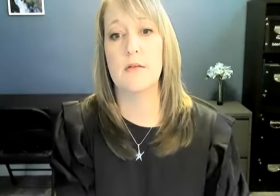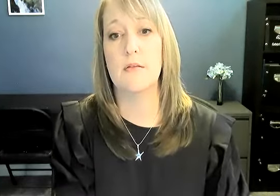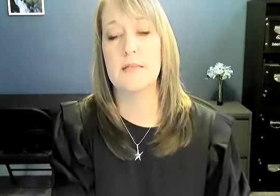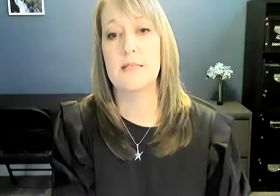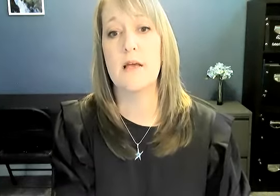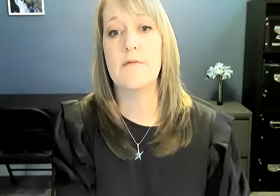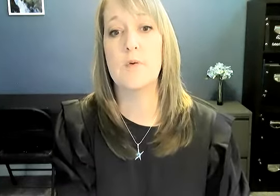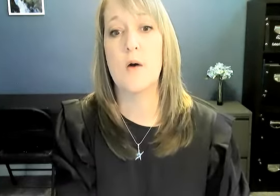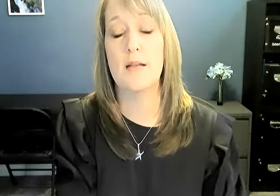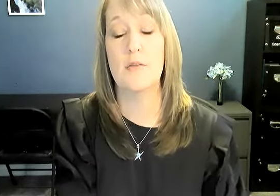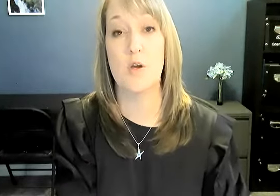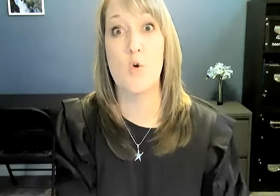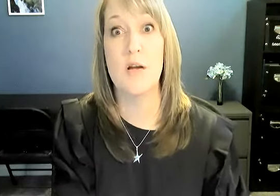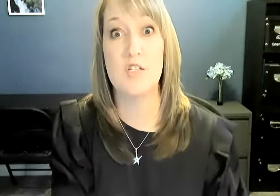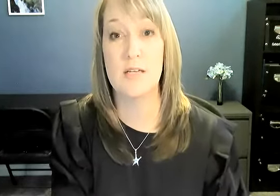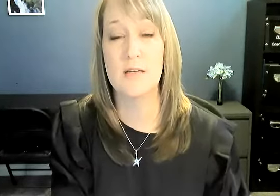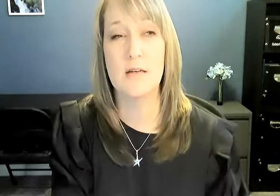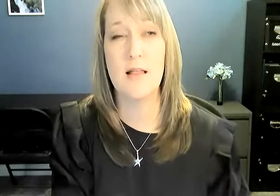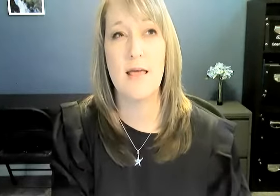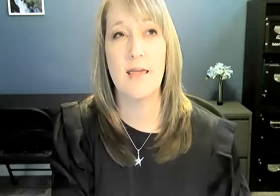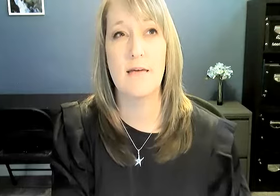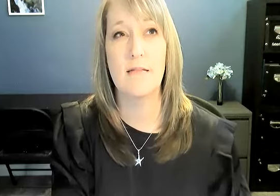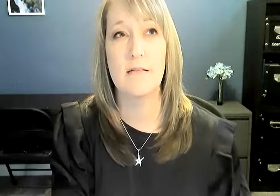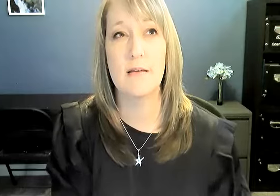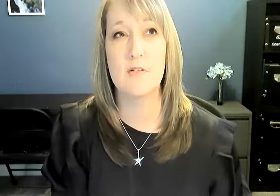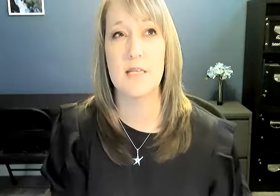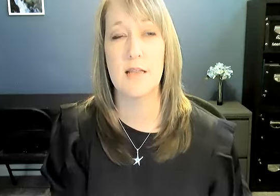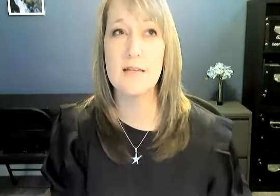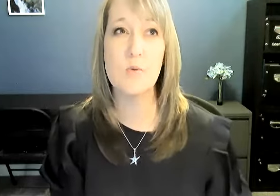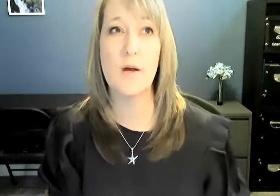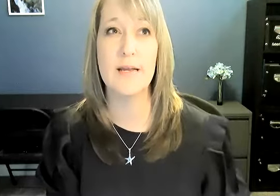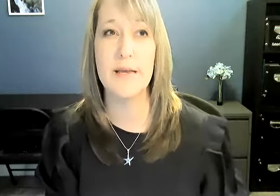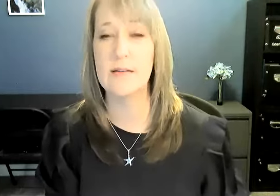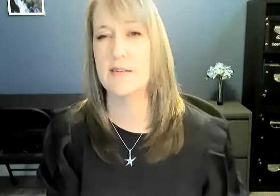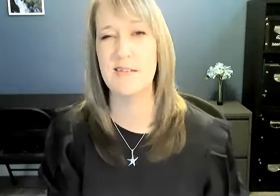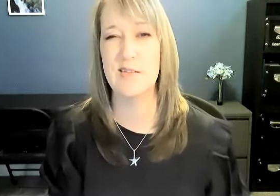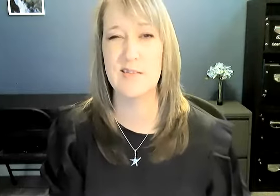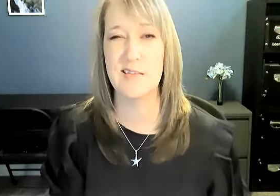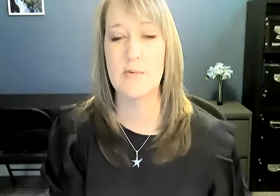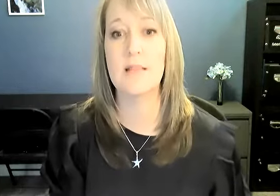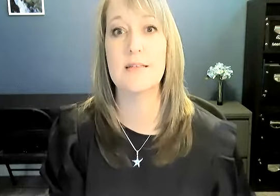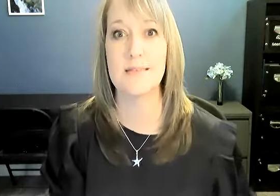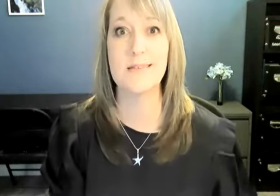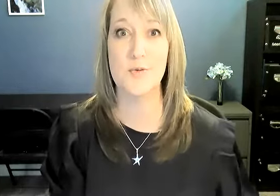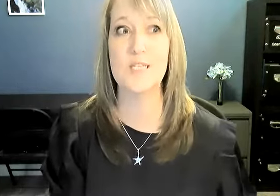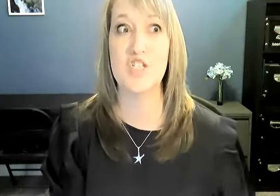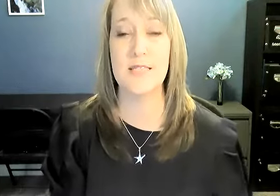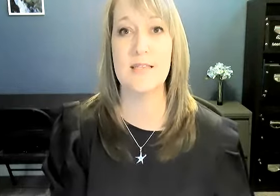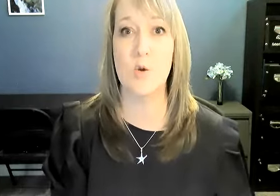The sign for what, the question, not like if you're saying that's what I meant, you don't use it that way. This is literally just the